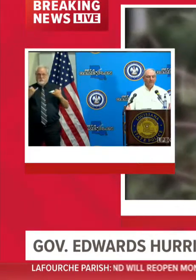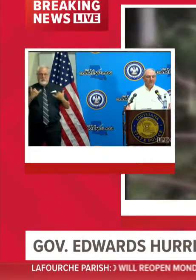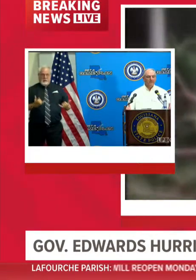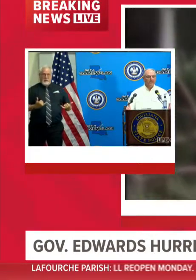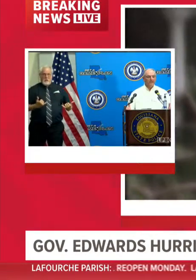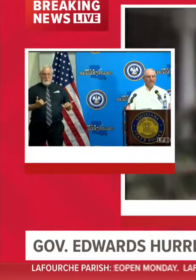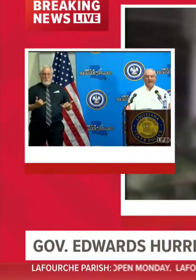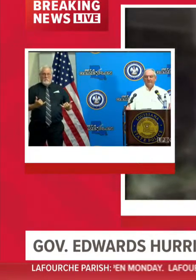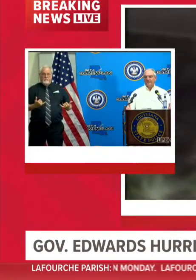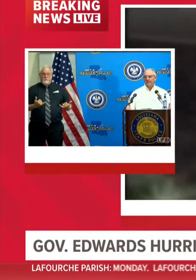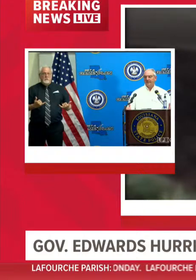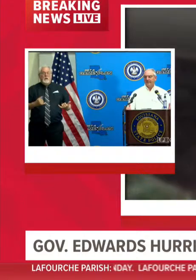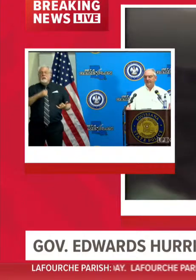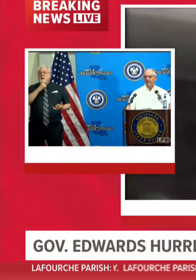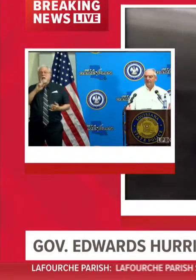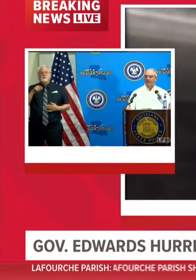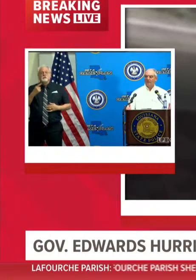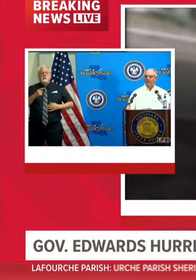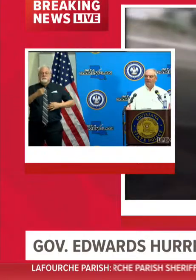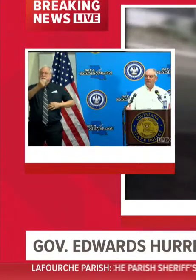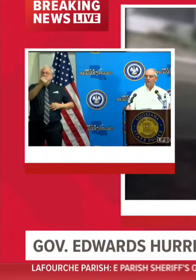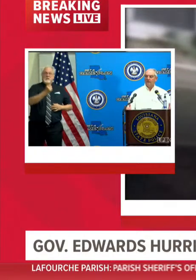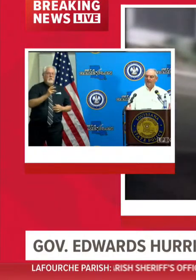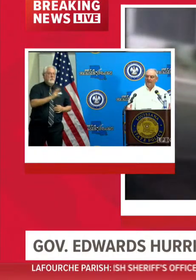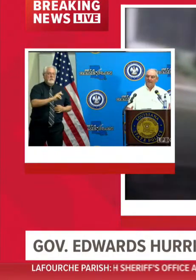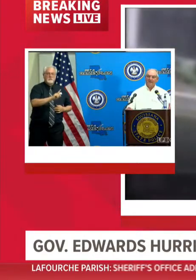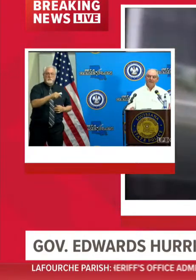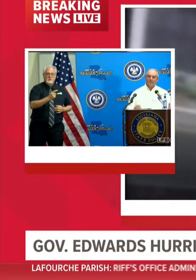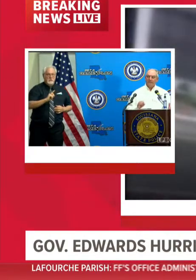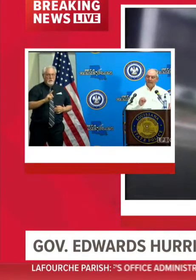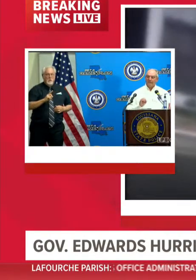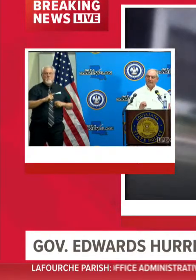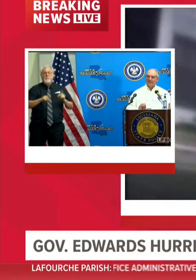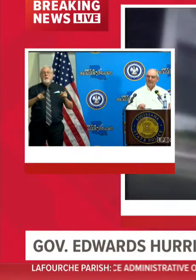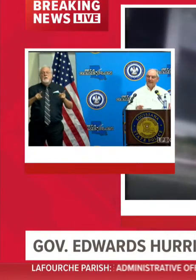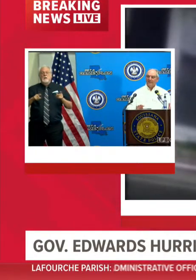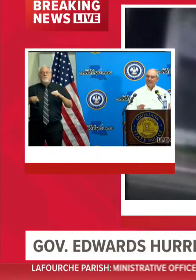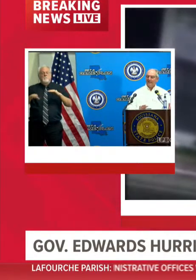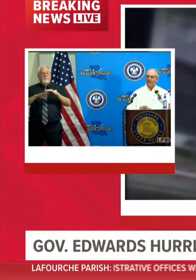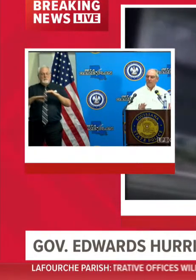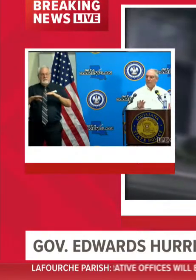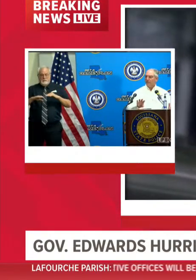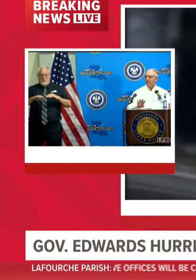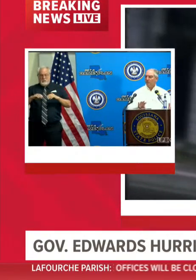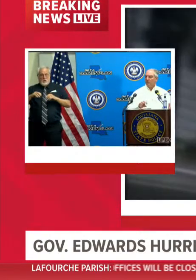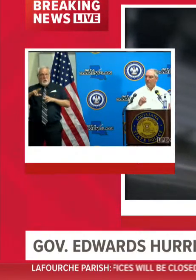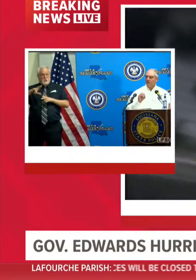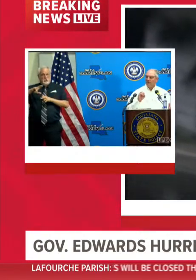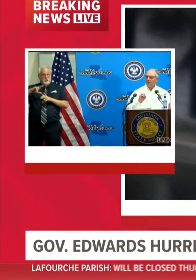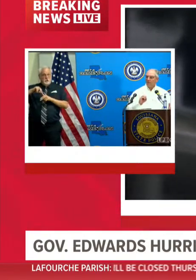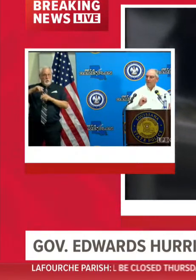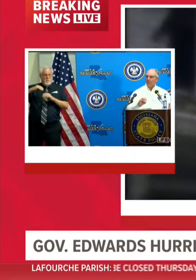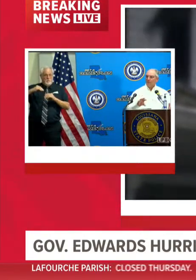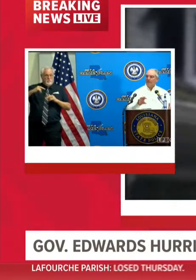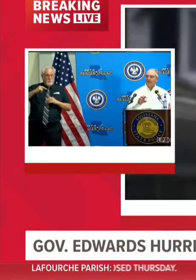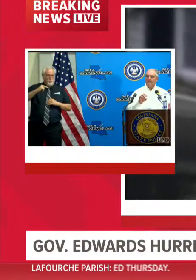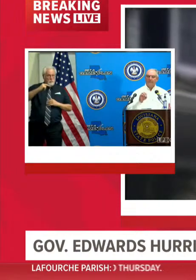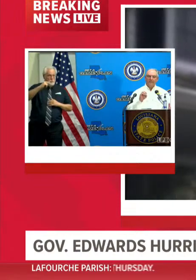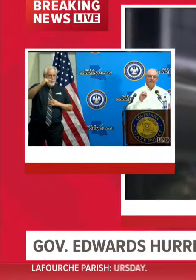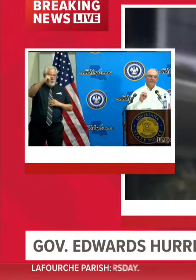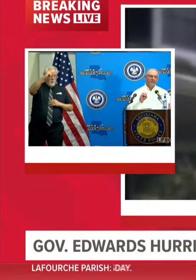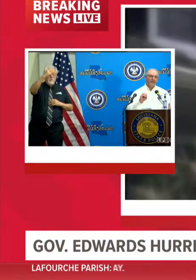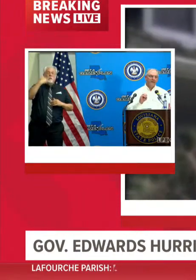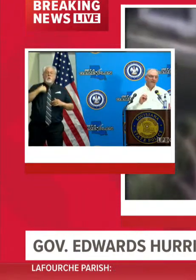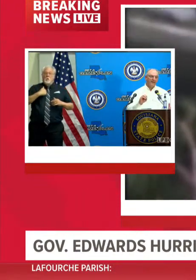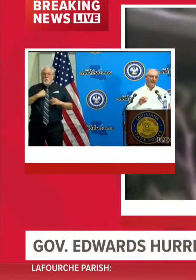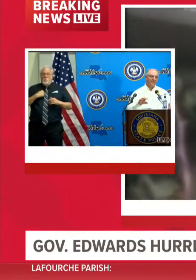now, not just in extreme southwest Louisiana, but basically as that storm moved north, we were putting